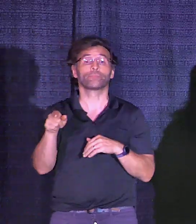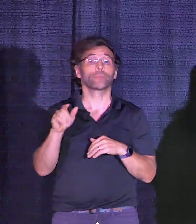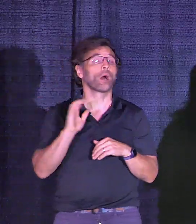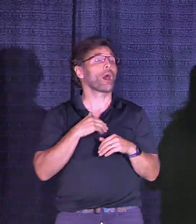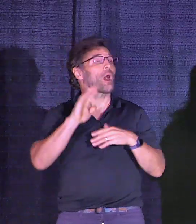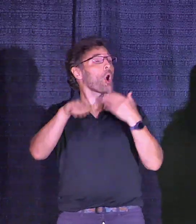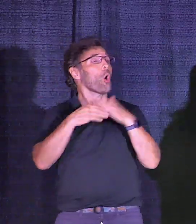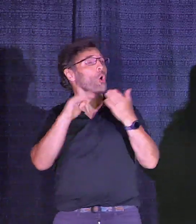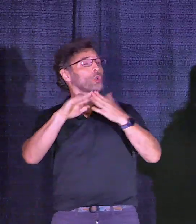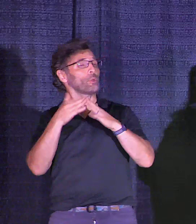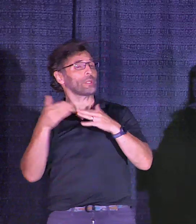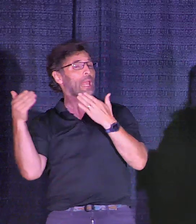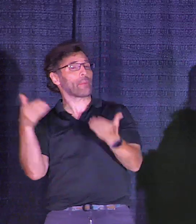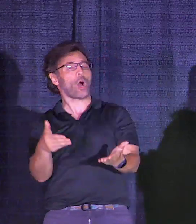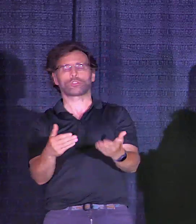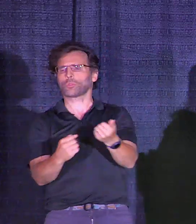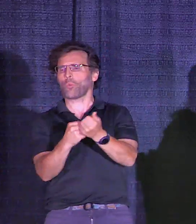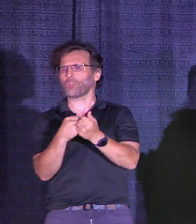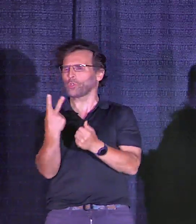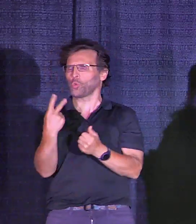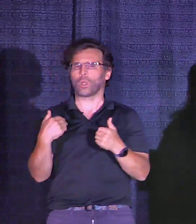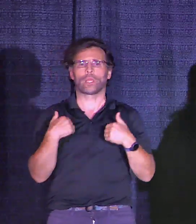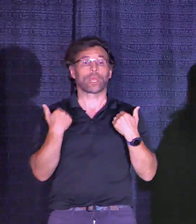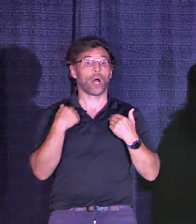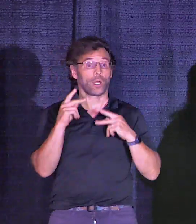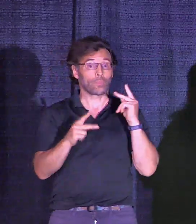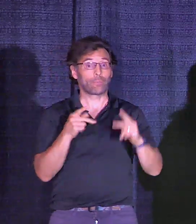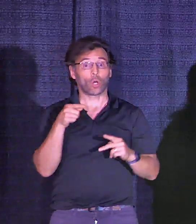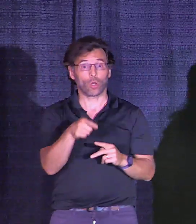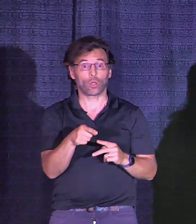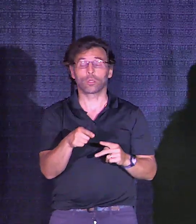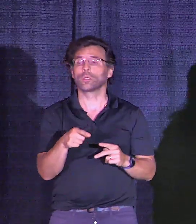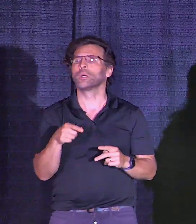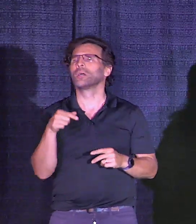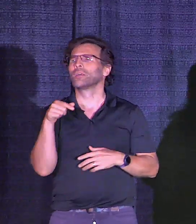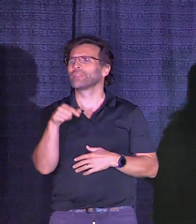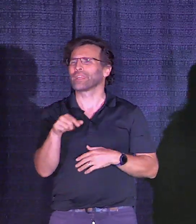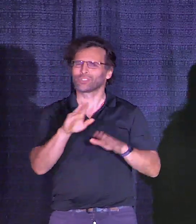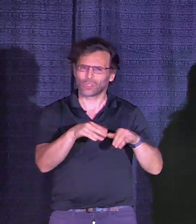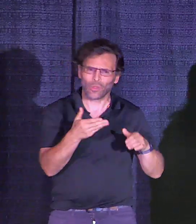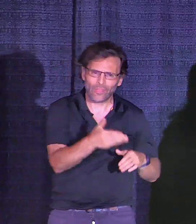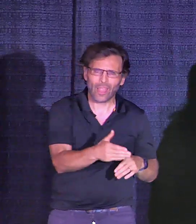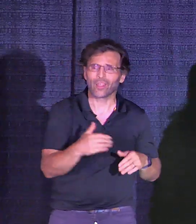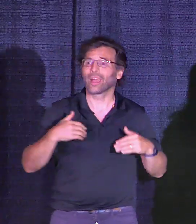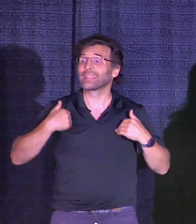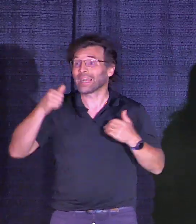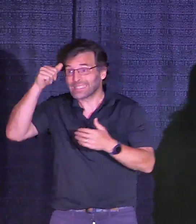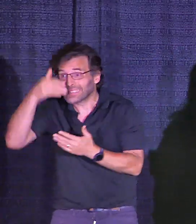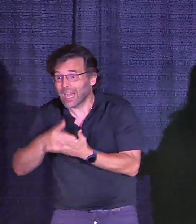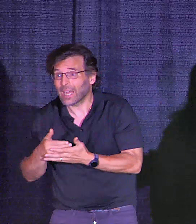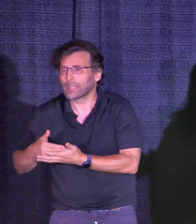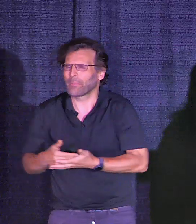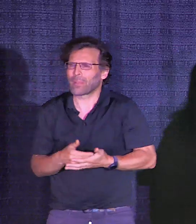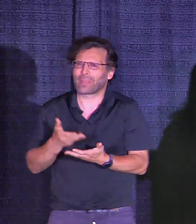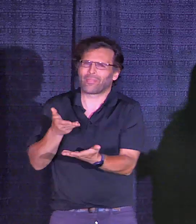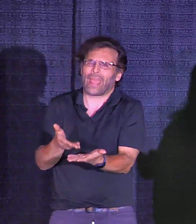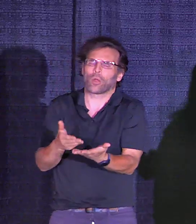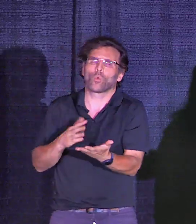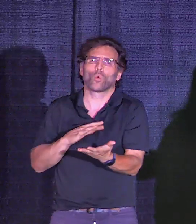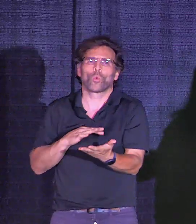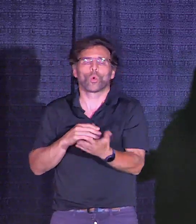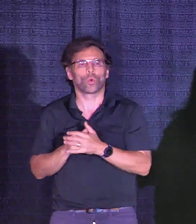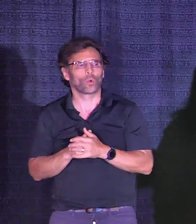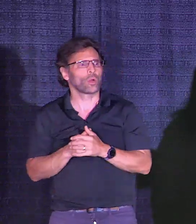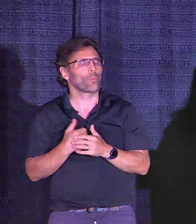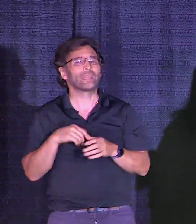community came out to support these two young people, and their children were there, their young son and then their baby. And we did